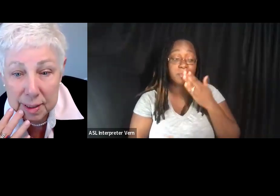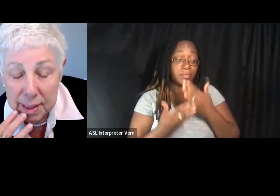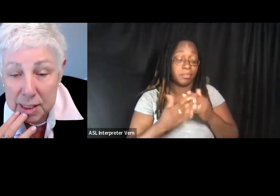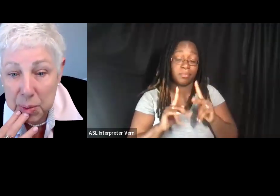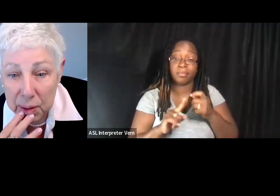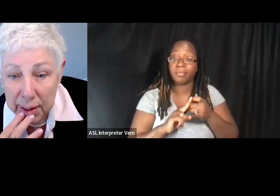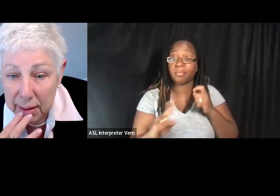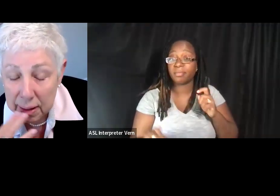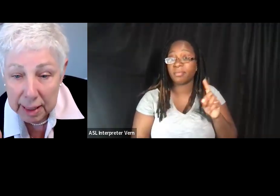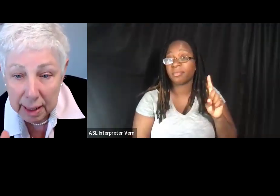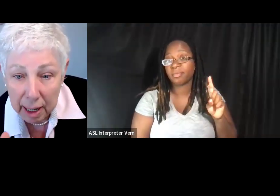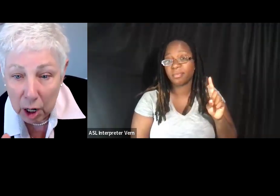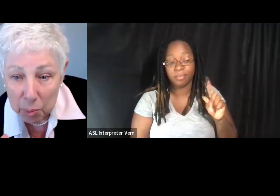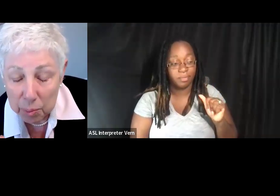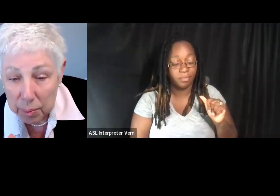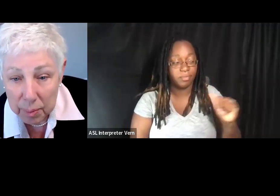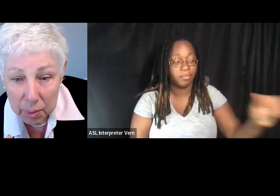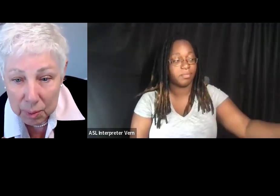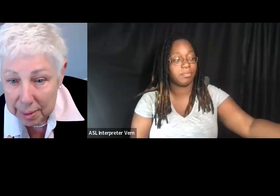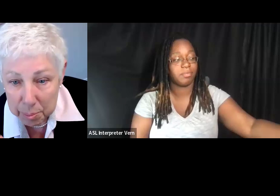of disability,